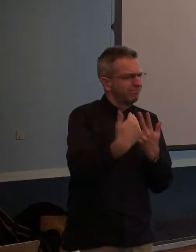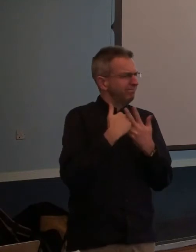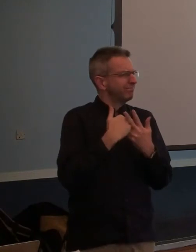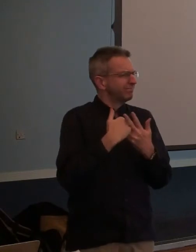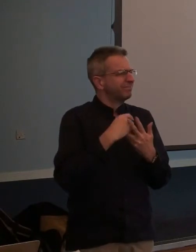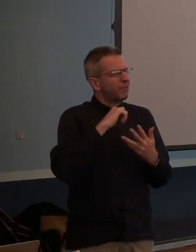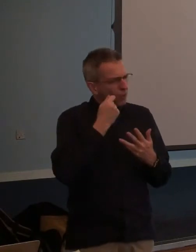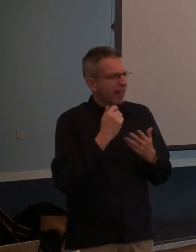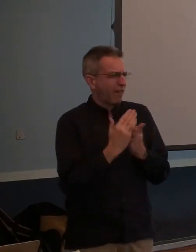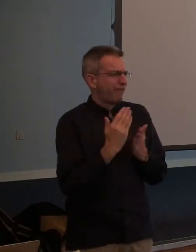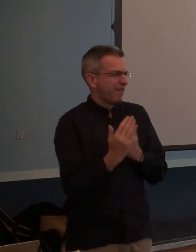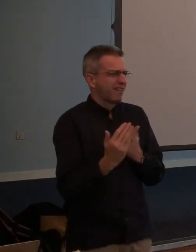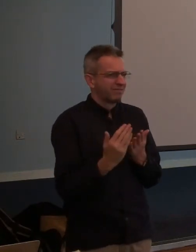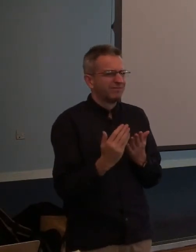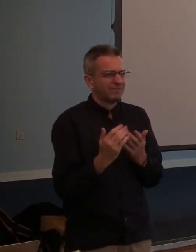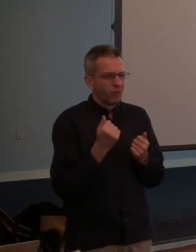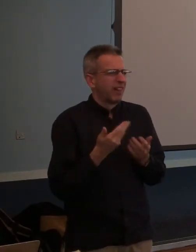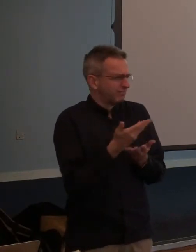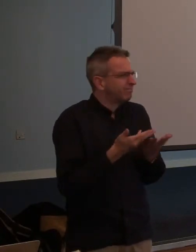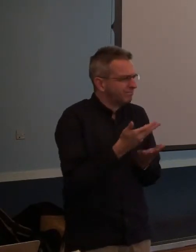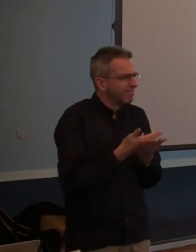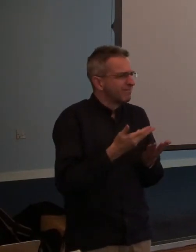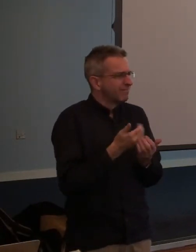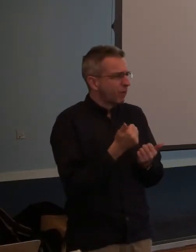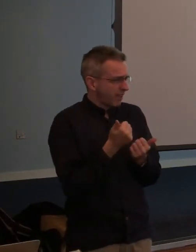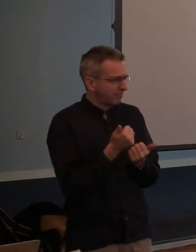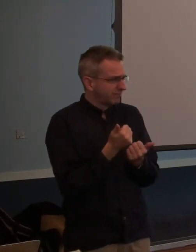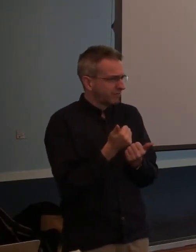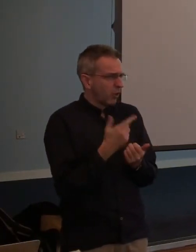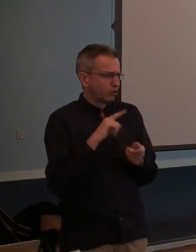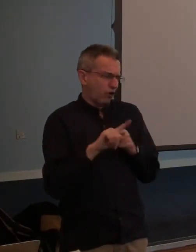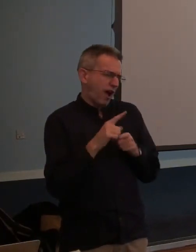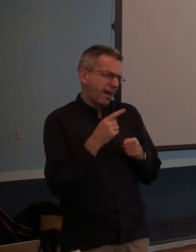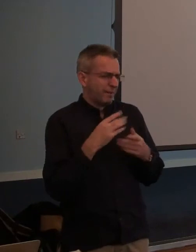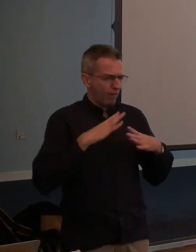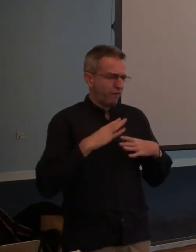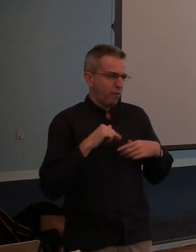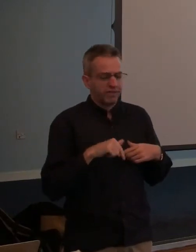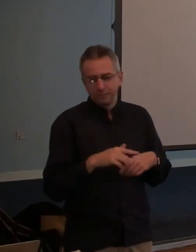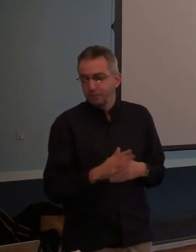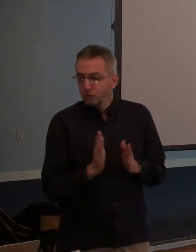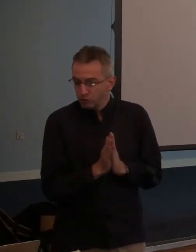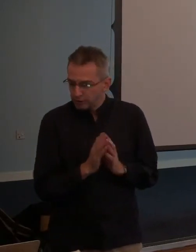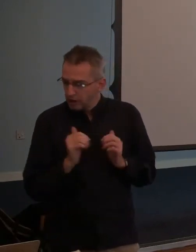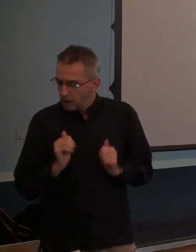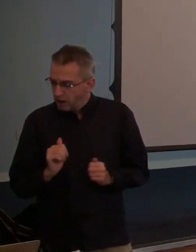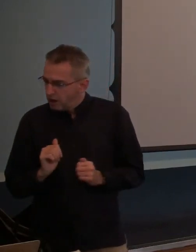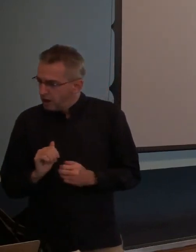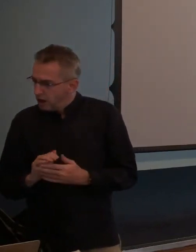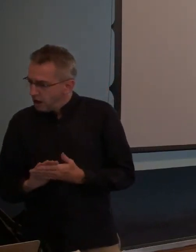want clarification, please do ask questions and interrupt. We can have a fairly informal evening. So I will certainly try to make it as informal